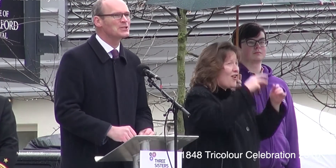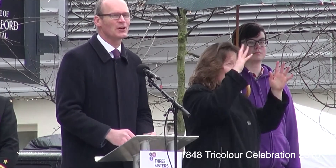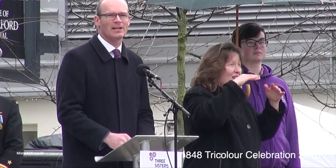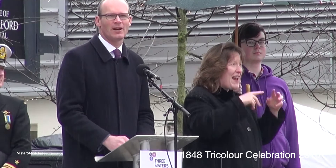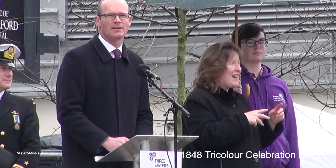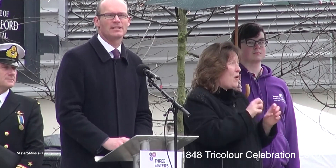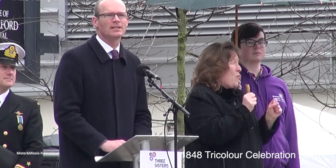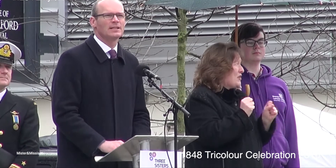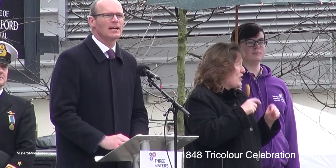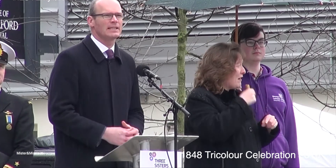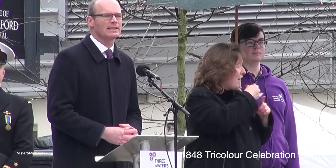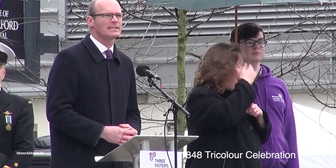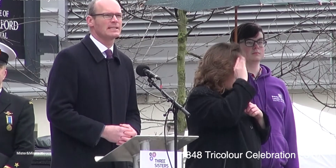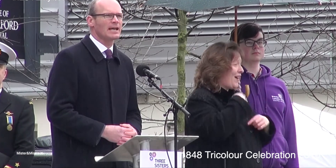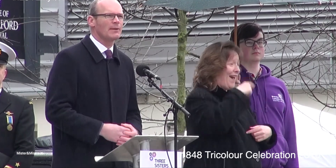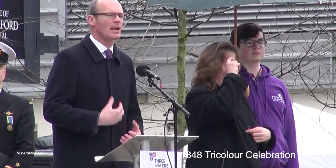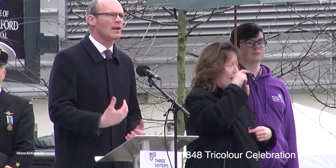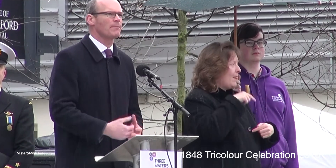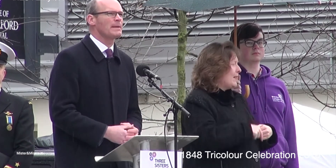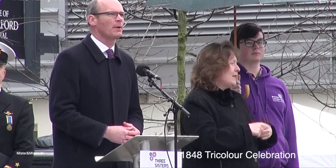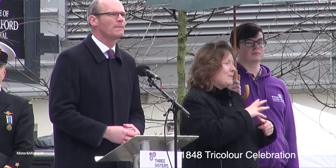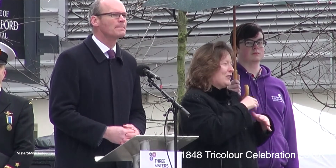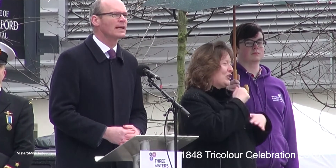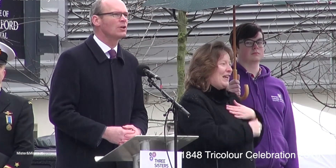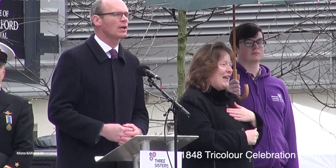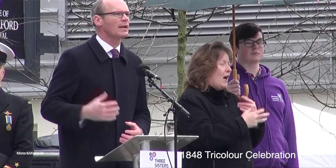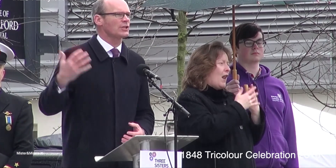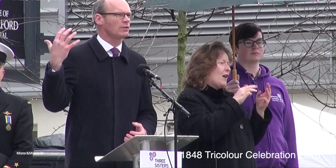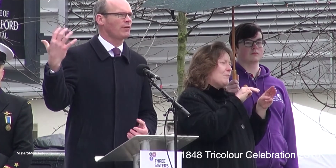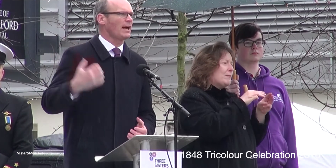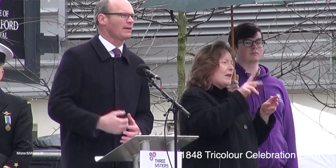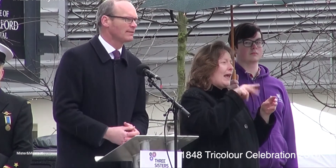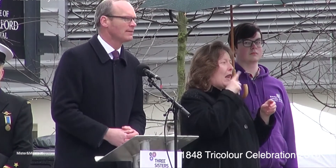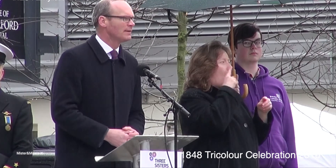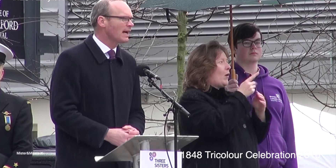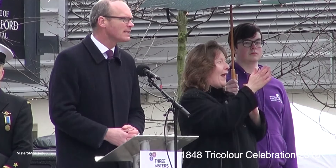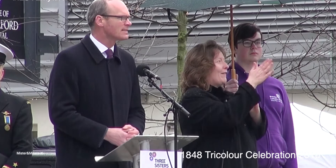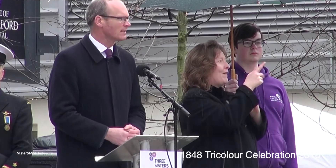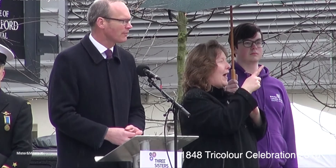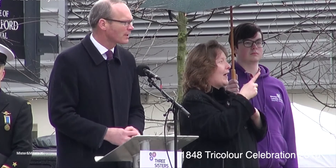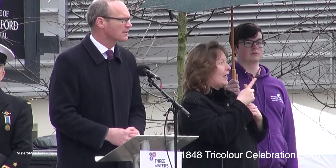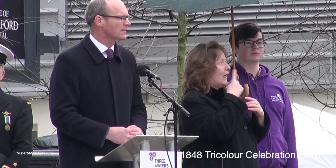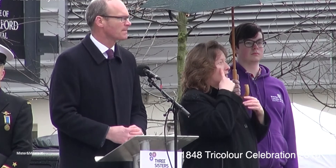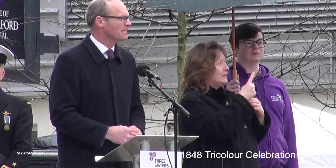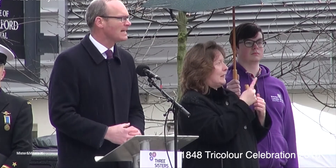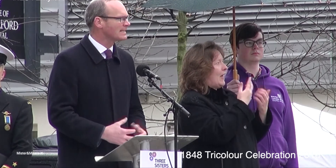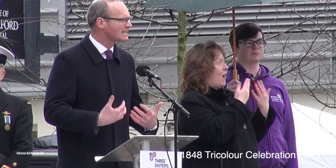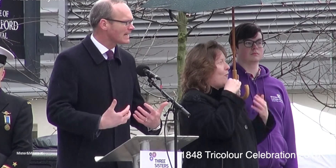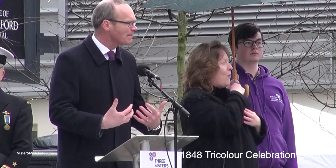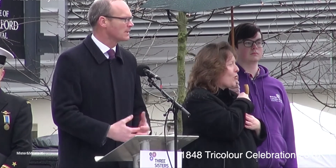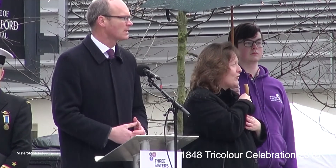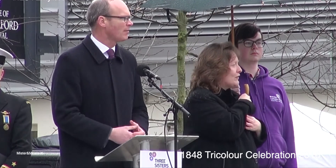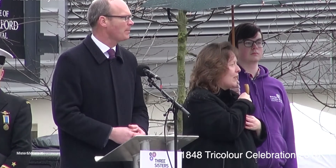and winter in Ireland, I think this is a day when a lot of people can look at our national flag and its significance and